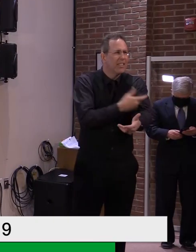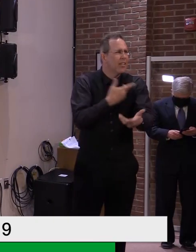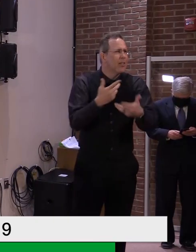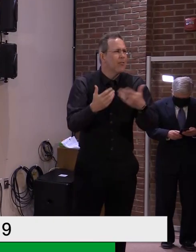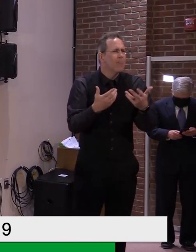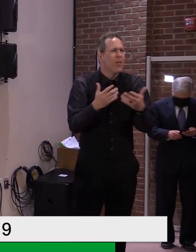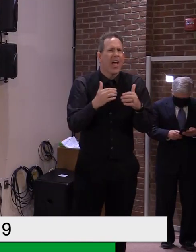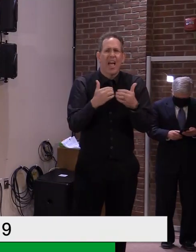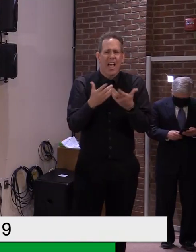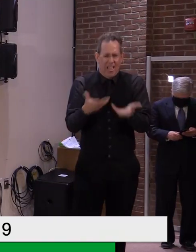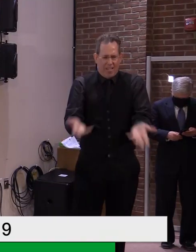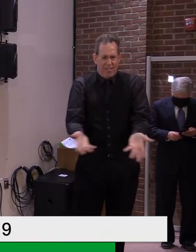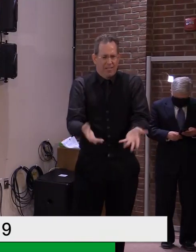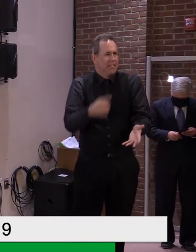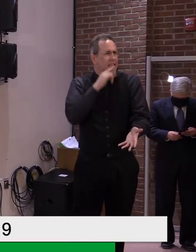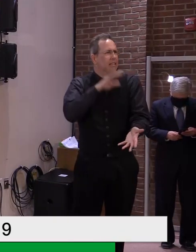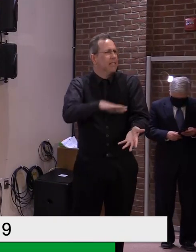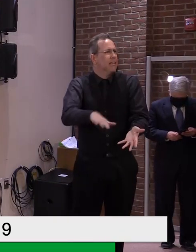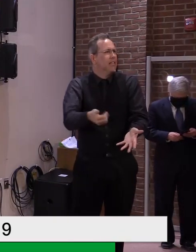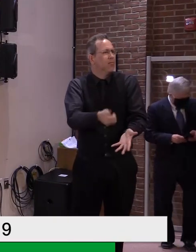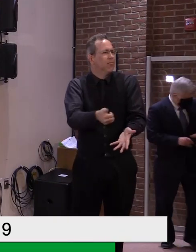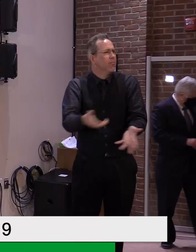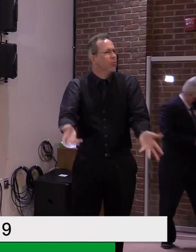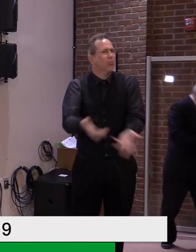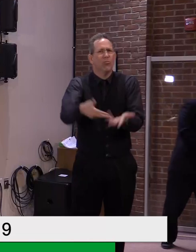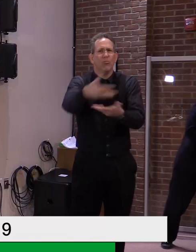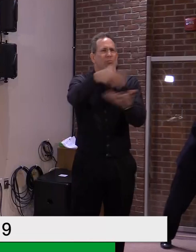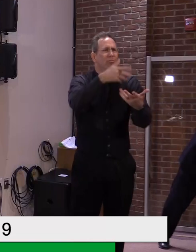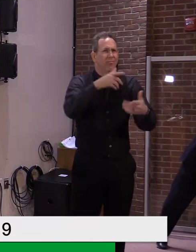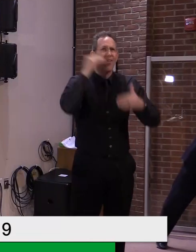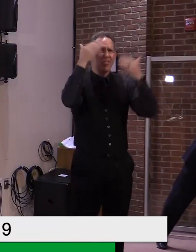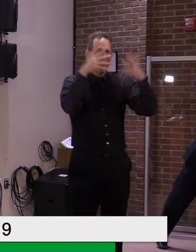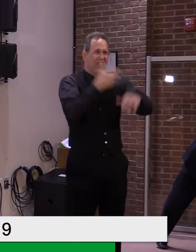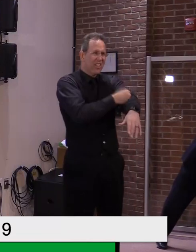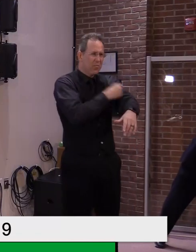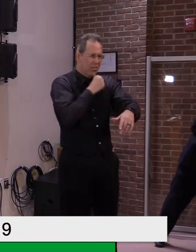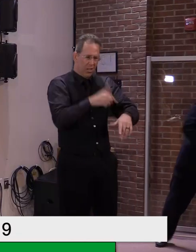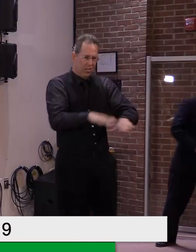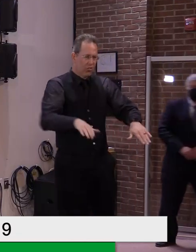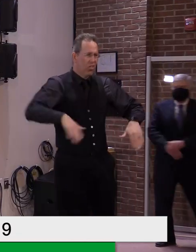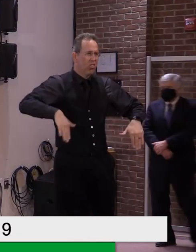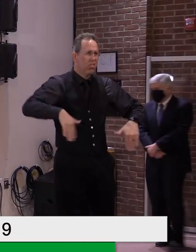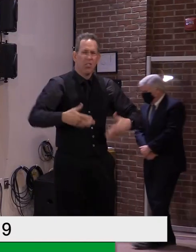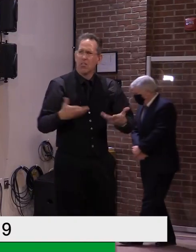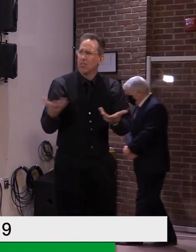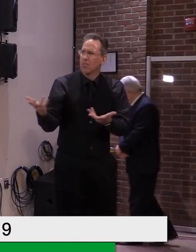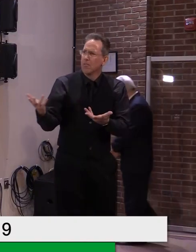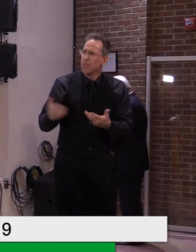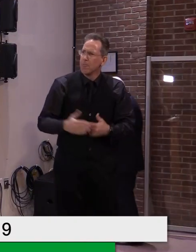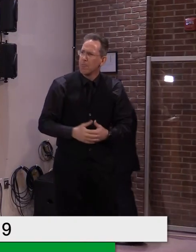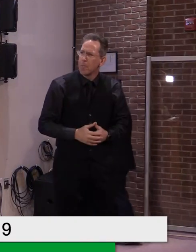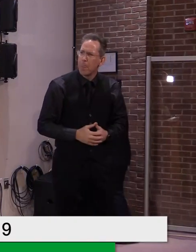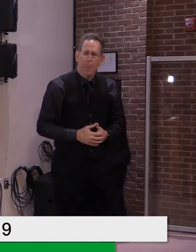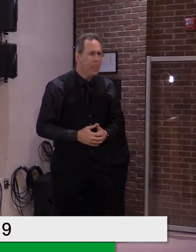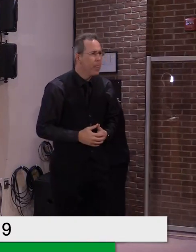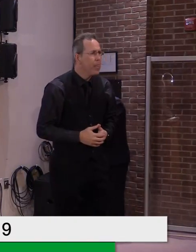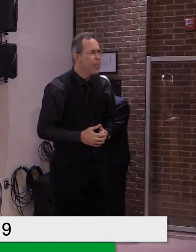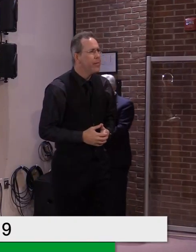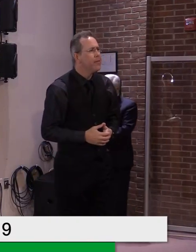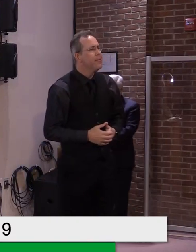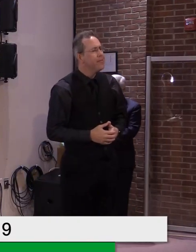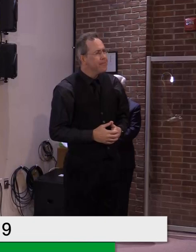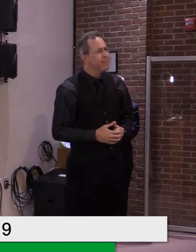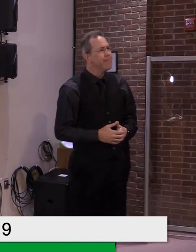programs. So it would be great to get some perspectives on what guidelines might be in place for kids in those situations. Yes, hi,